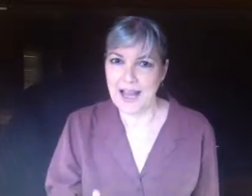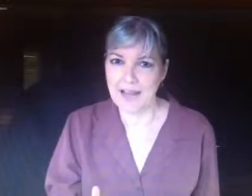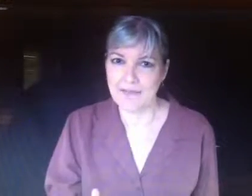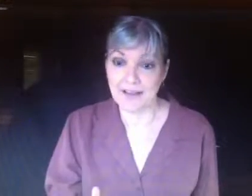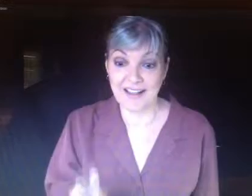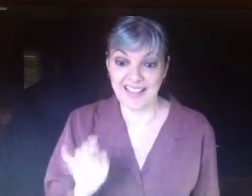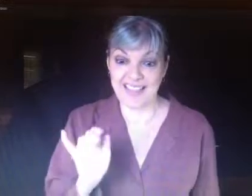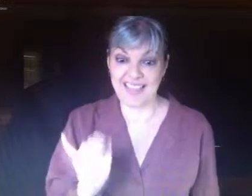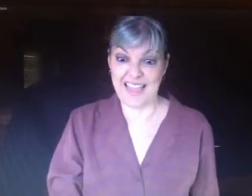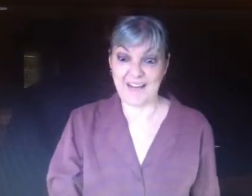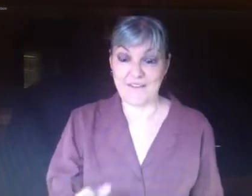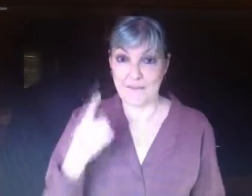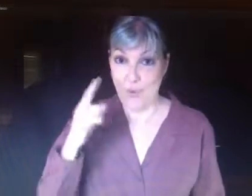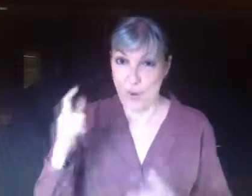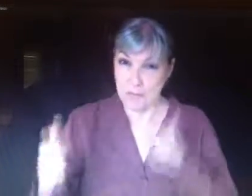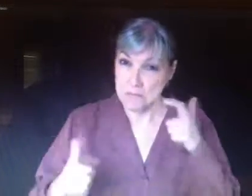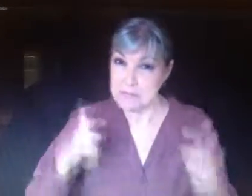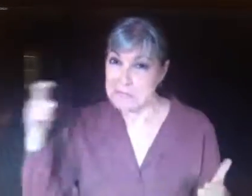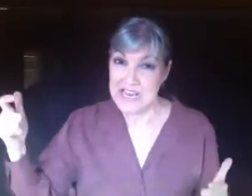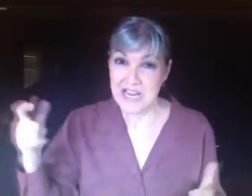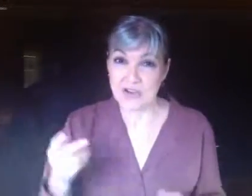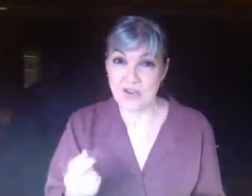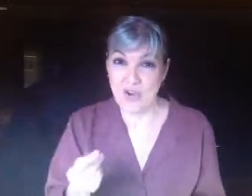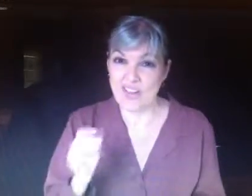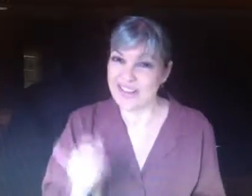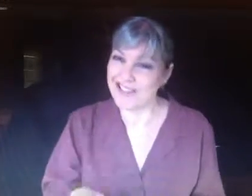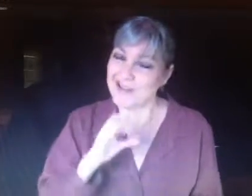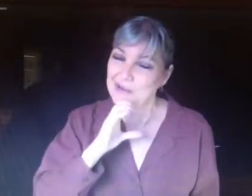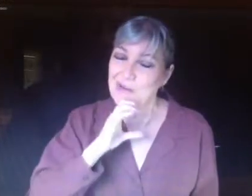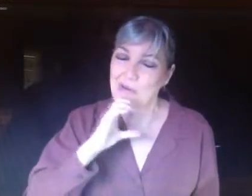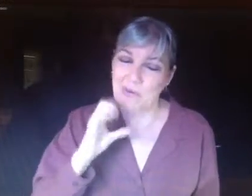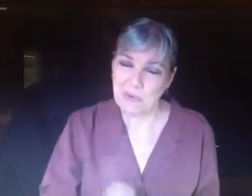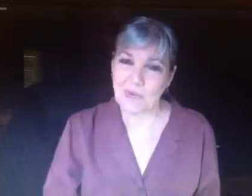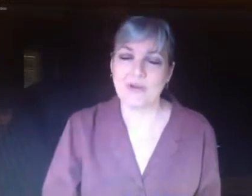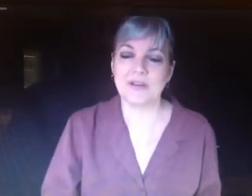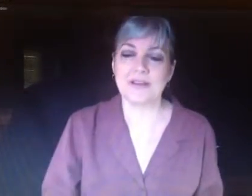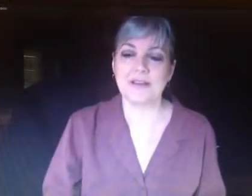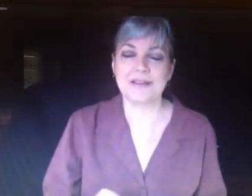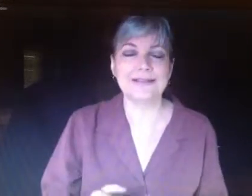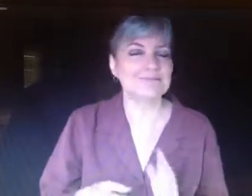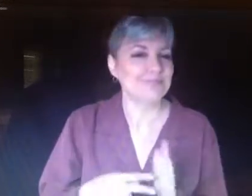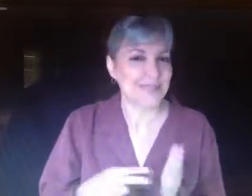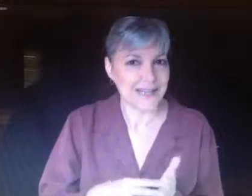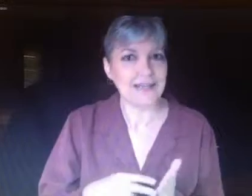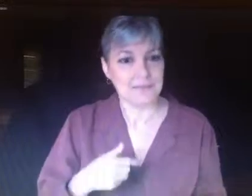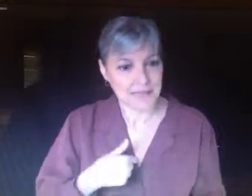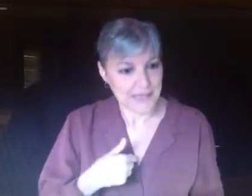Sophia was about 8.5 years old. And for a big dog like a Great Dane, that's a long life to live.